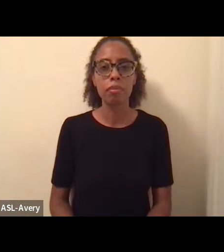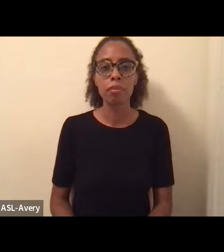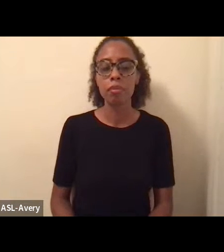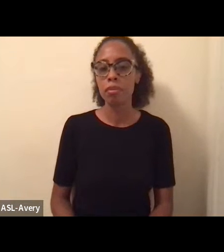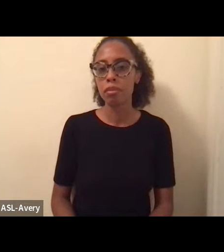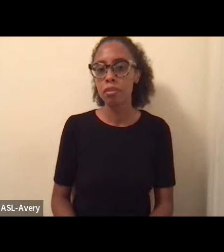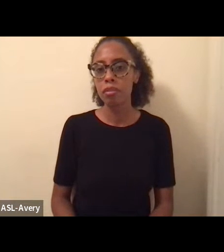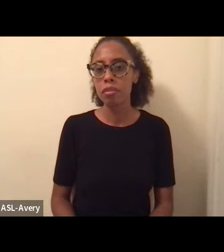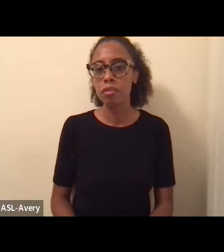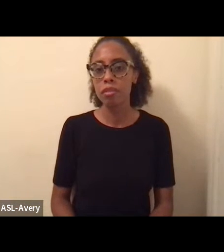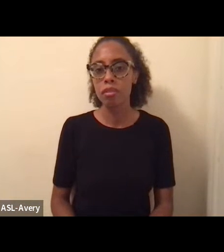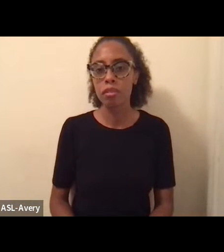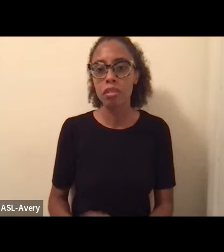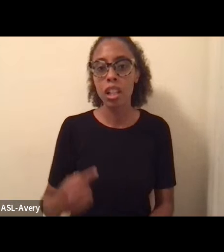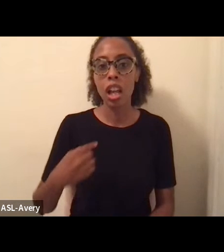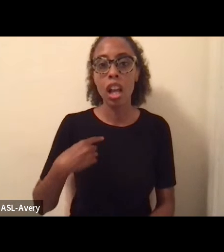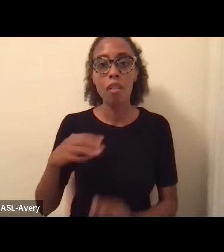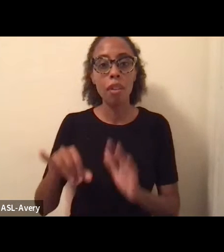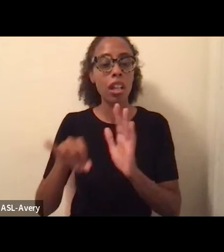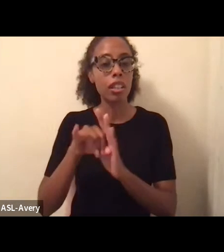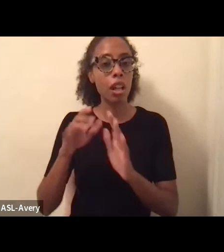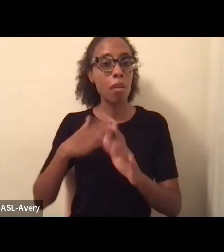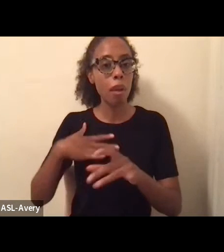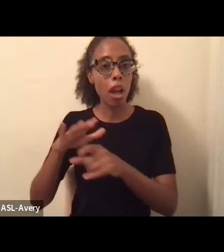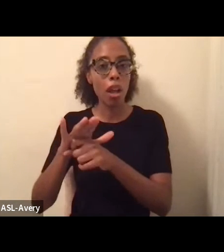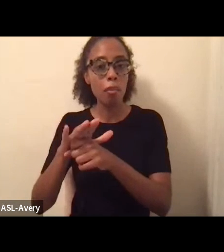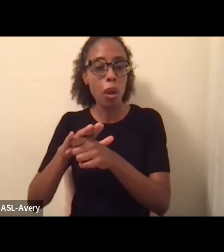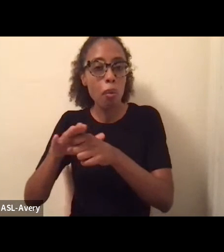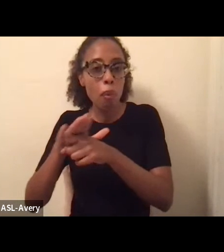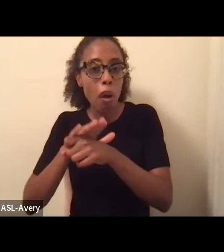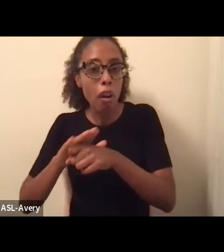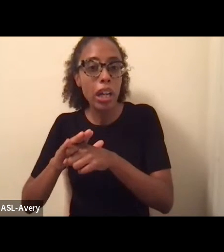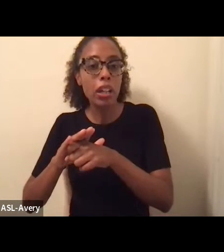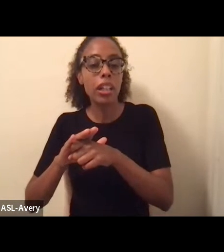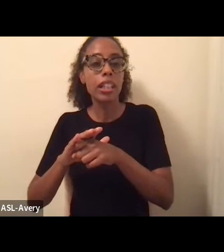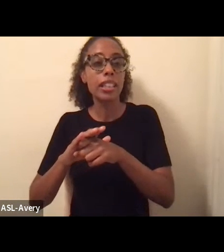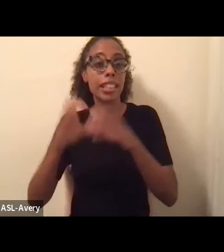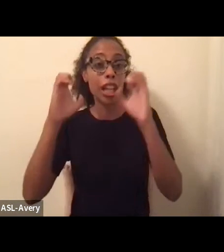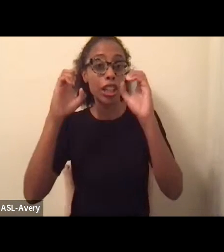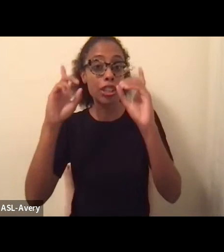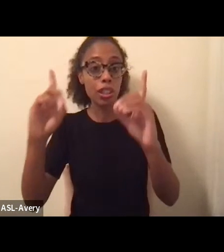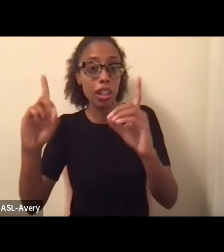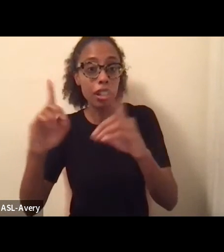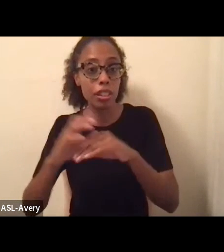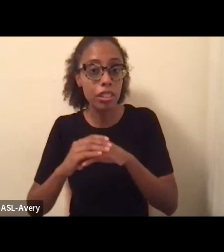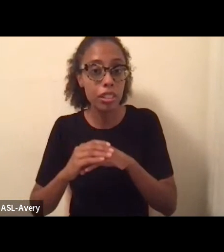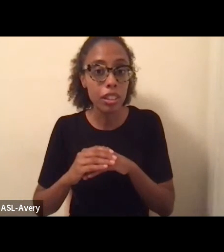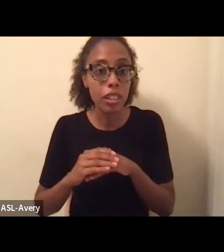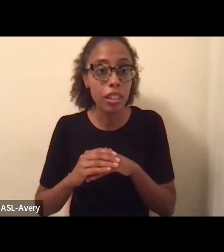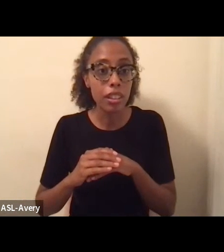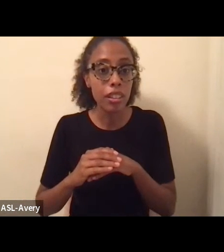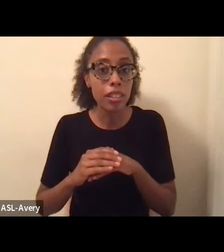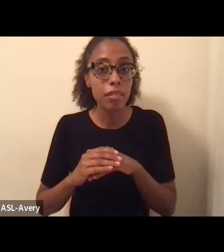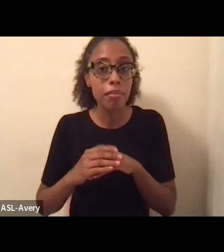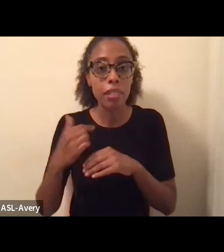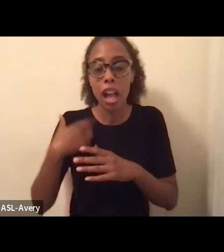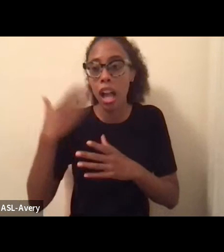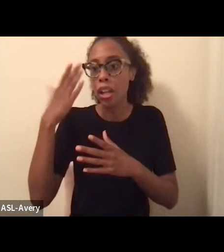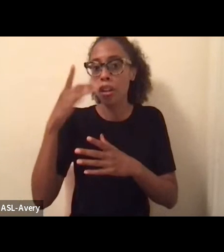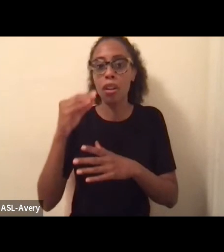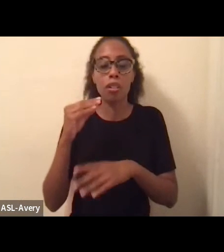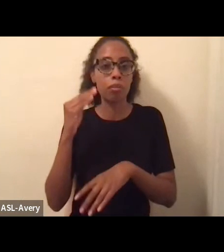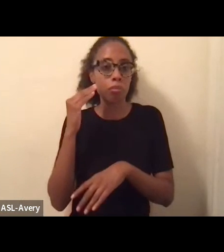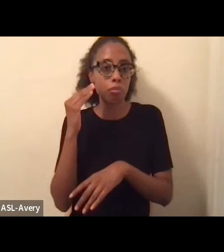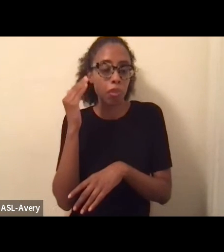I've identified my piece of the work as being education. And I did not know the homework assignment, but it's funny, I had made